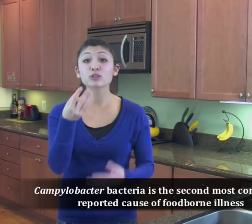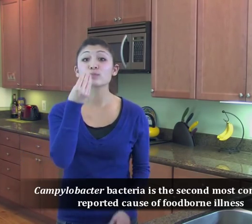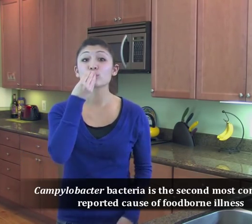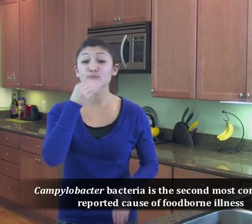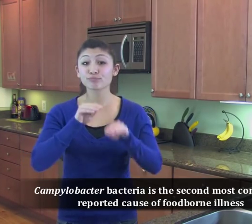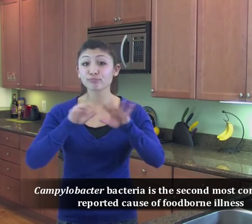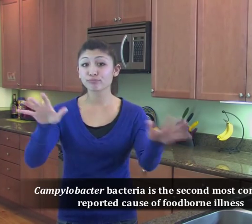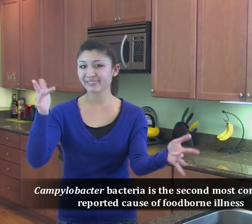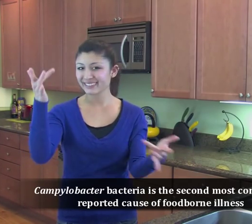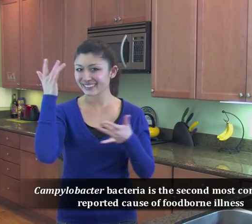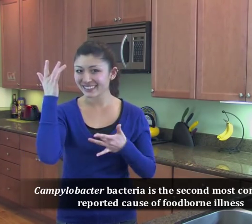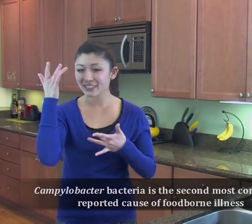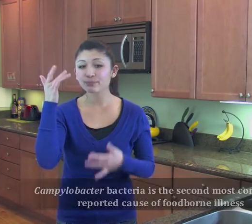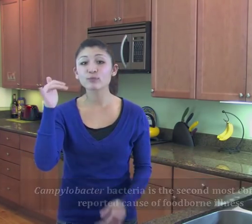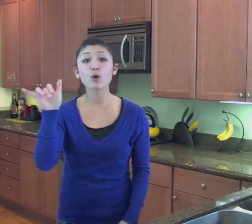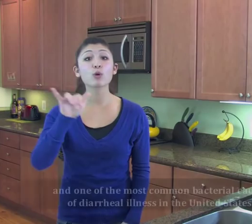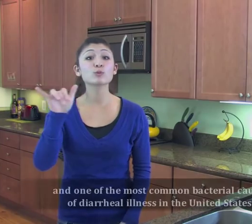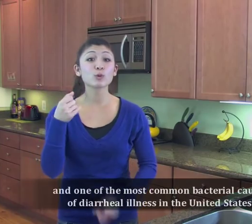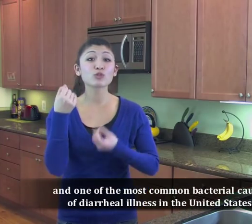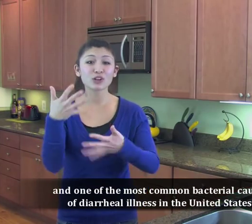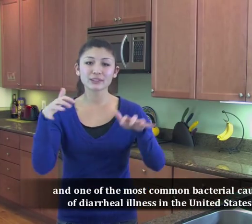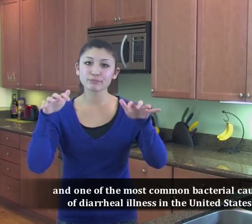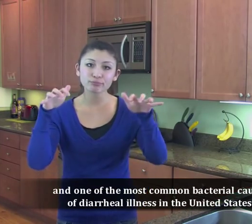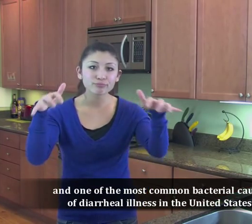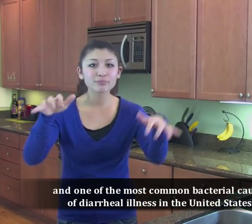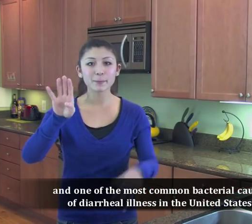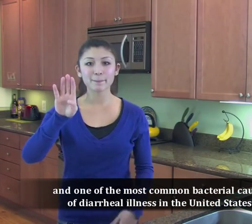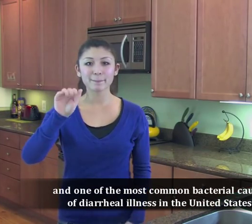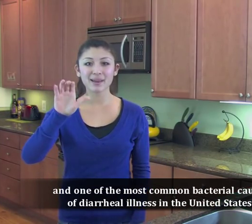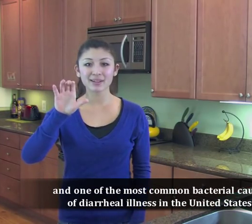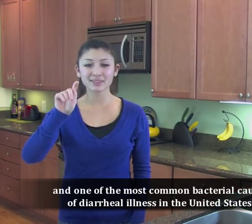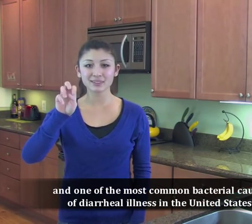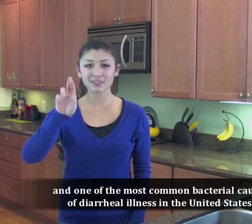the most common bacterial causes of diarrhea illness in the United States.